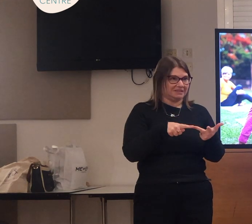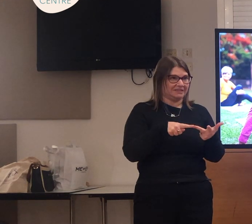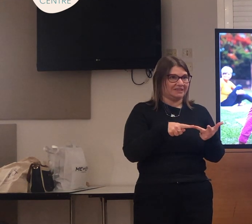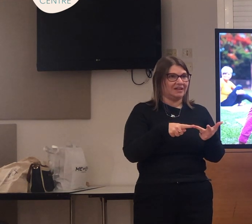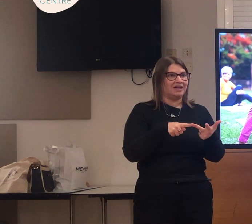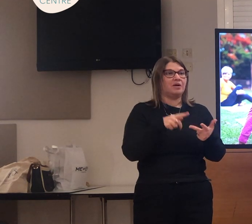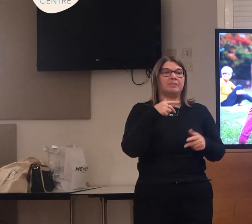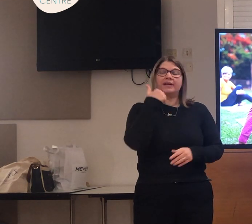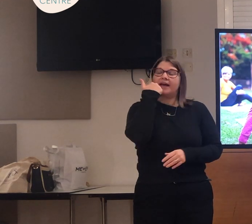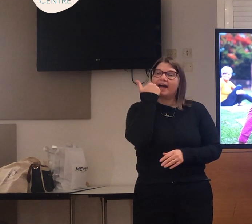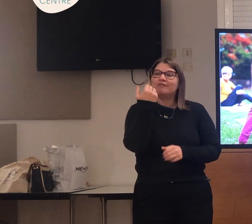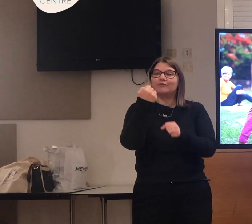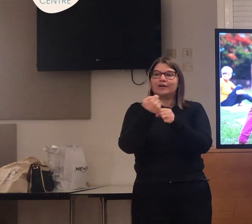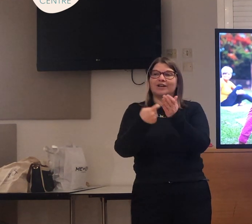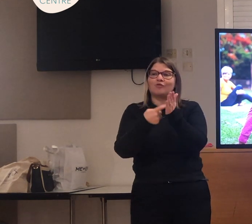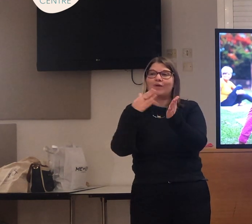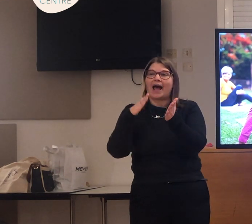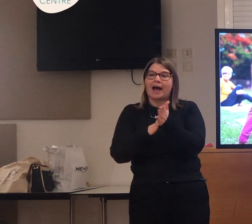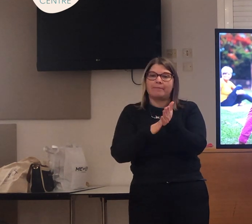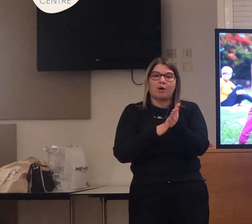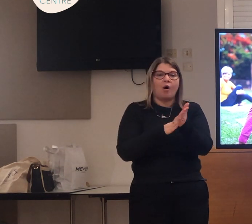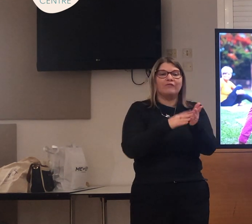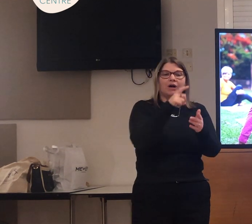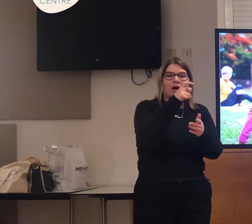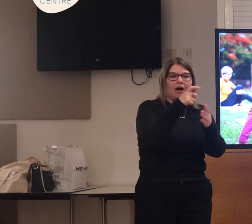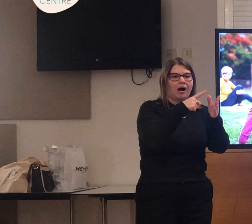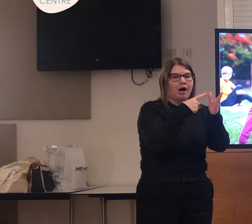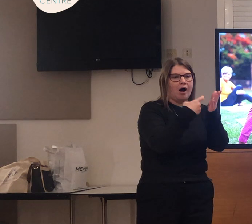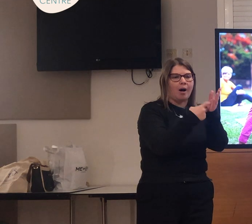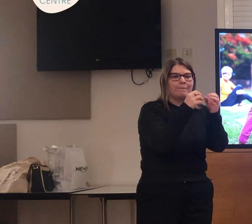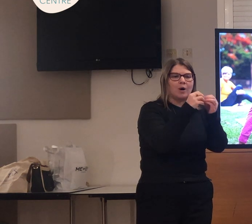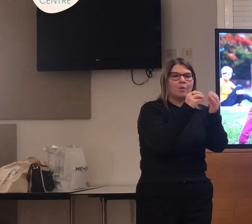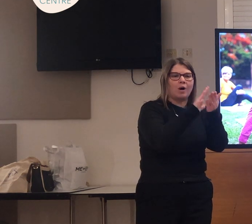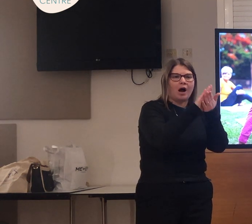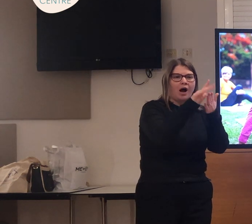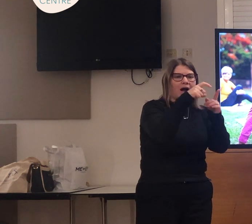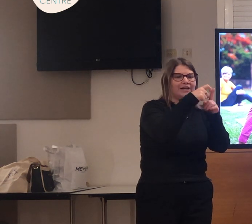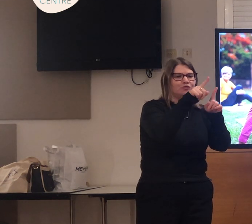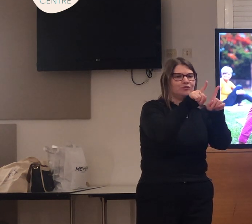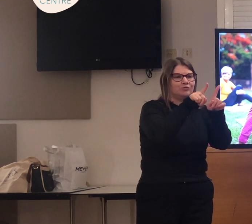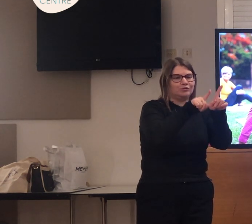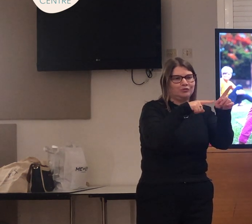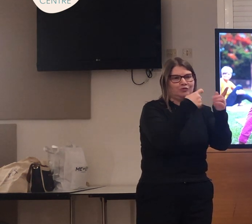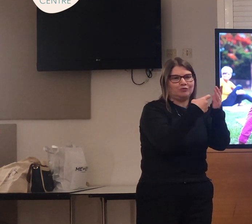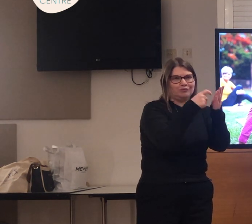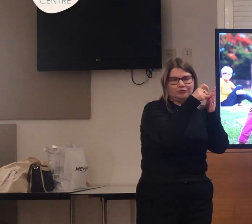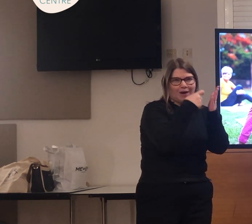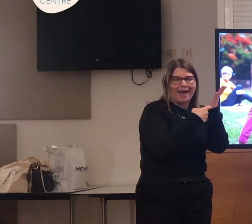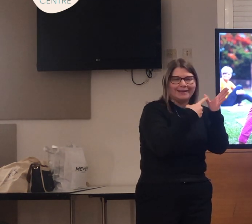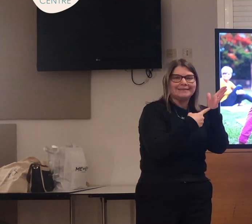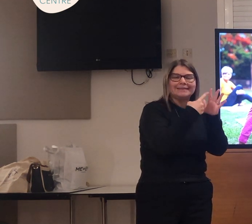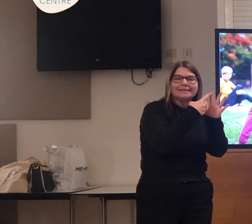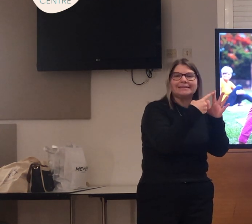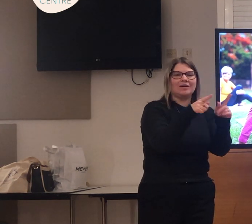But every gram of carbohydrate or protein is just 4